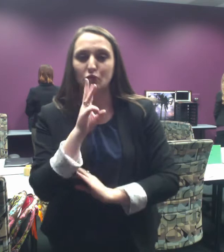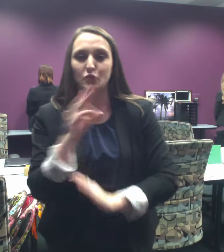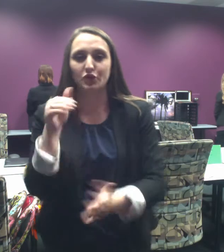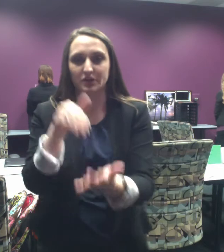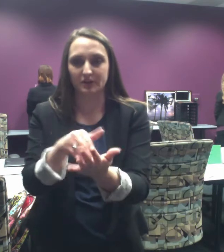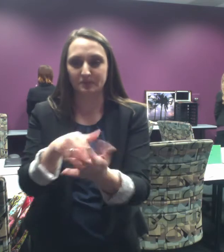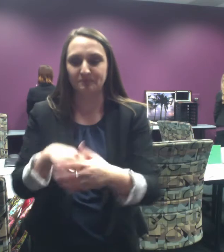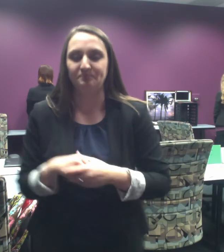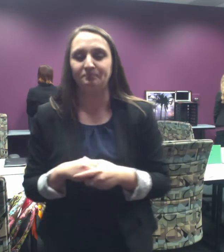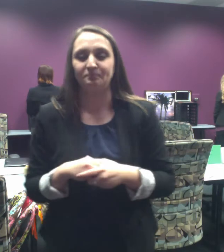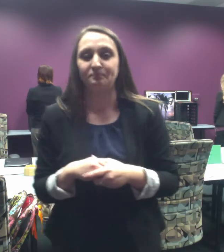later. Next one.